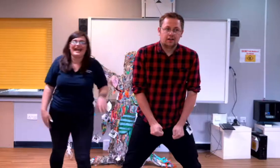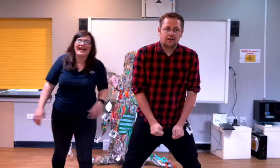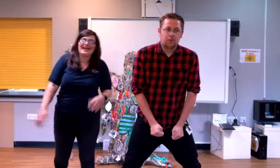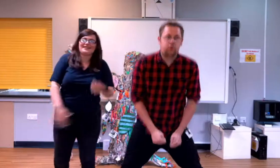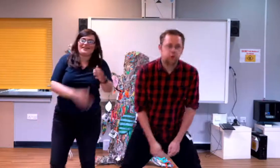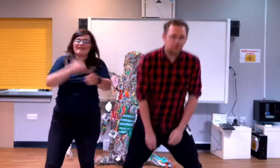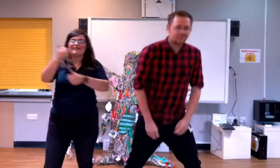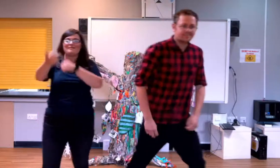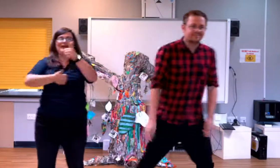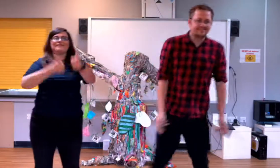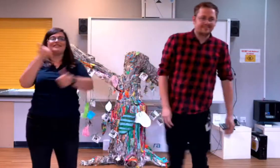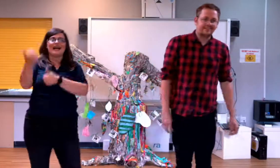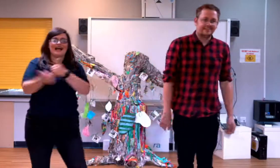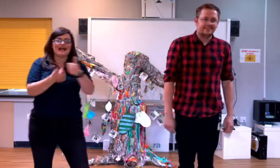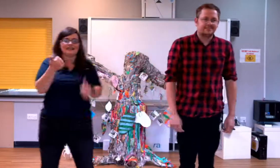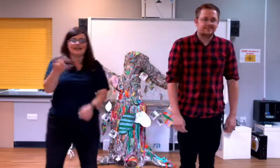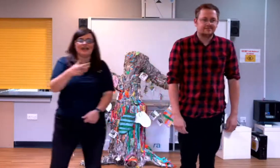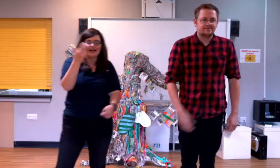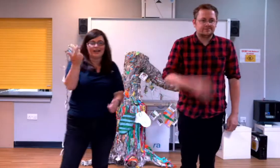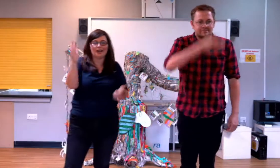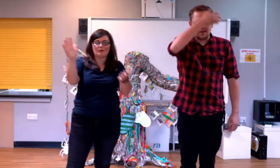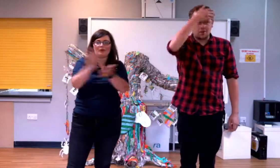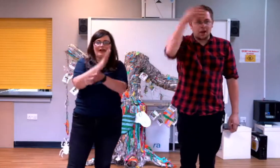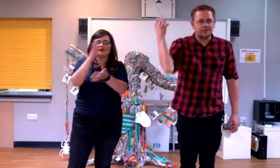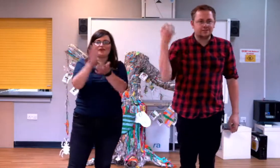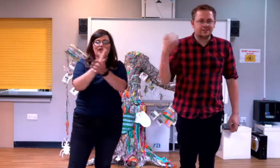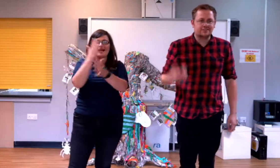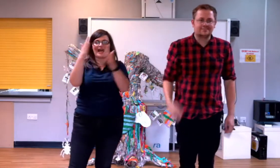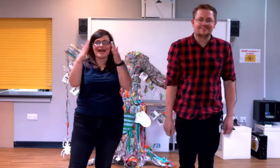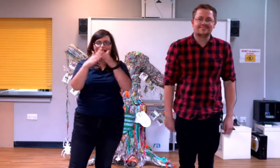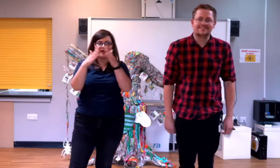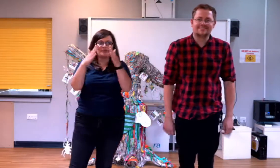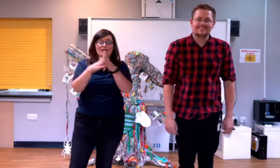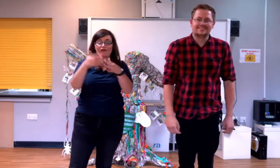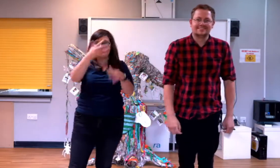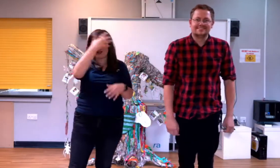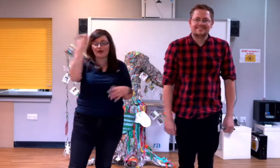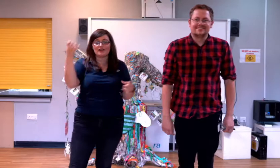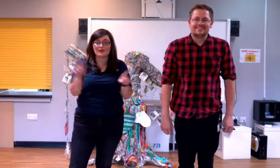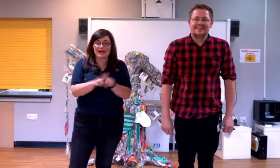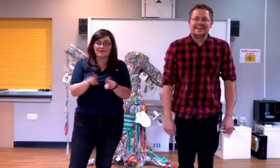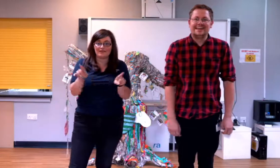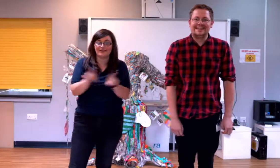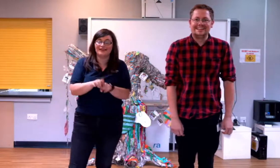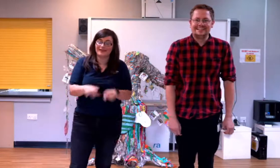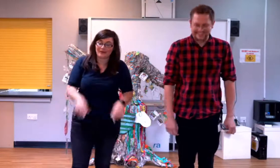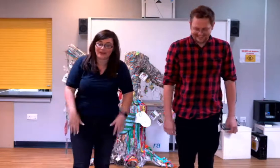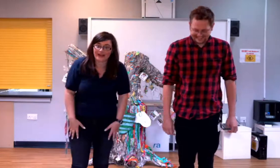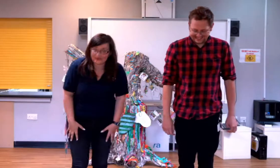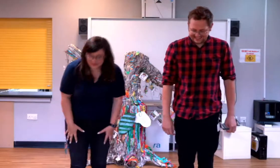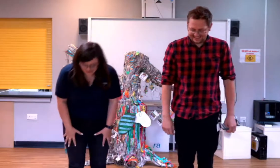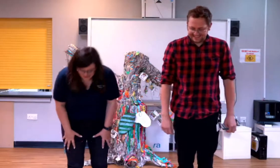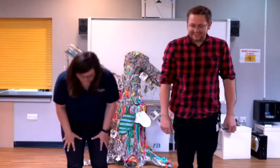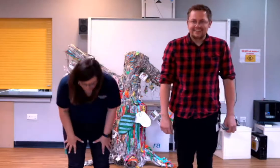Okay, very well done. I hope you had fun at home. Are you feeling hot as well? We are.